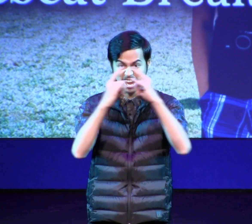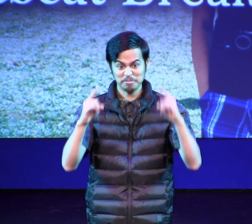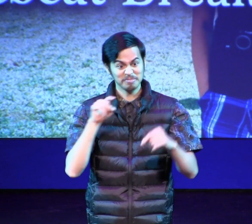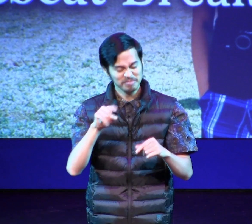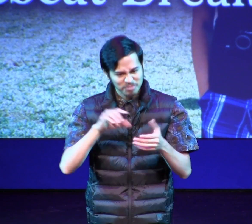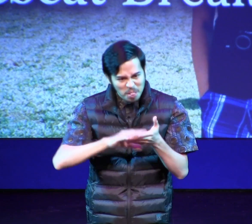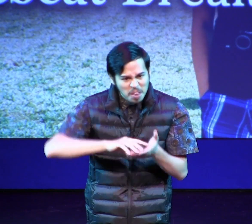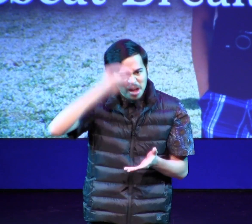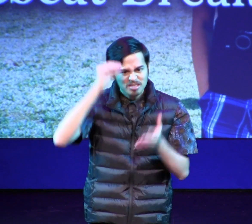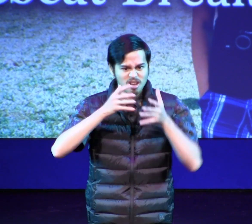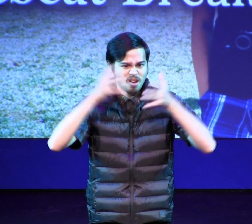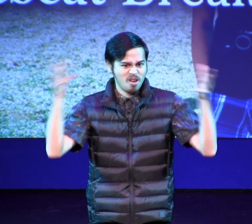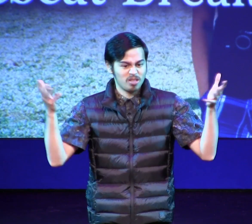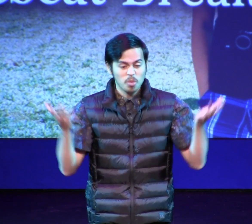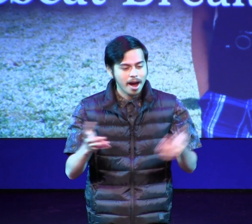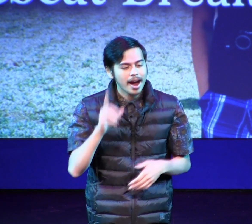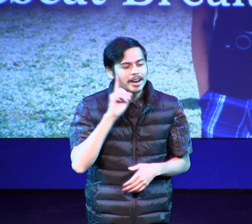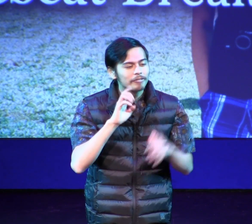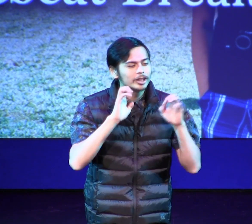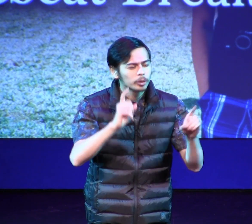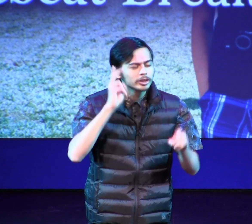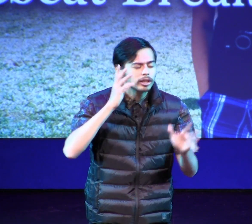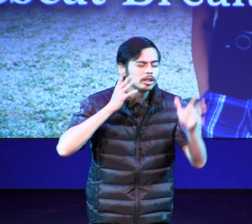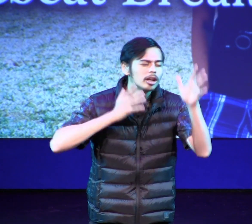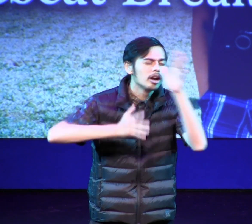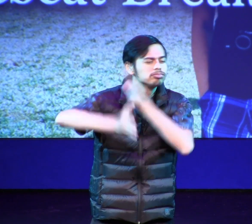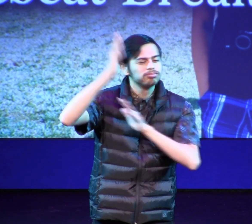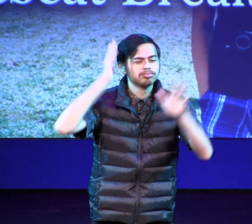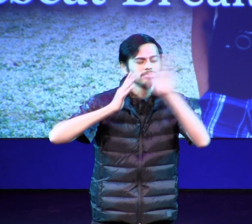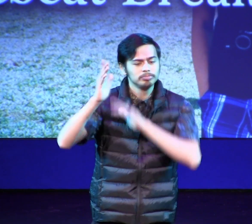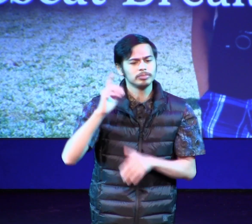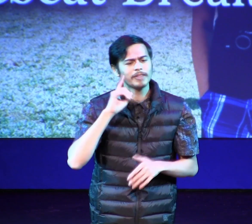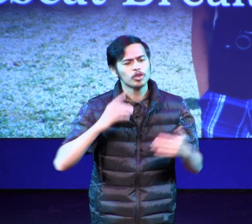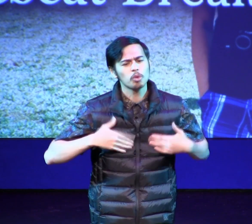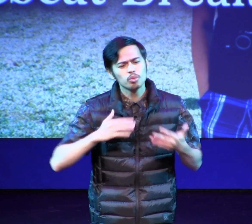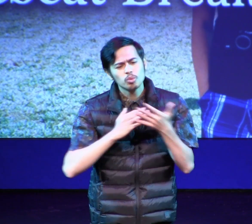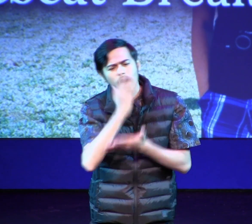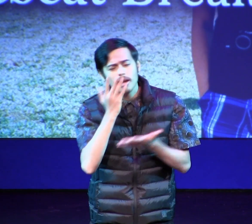to mingle using that and International Sign Language. I learned so much